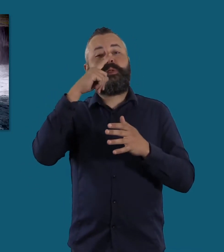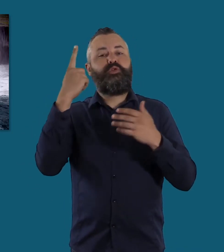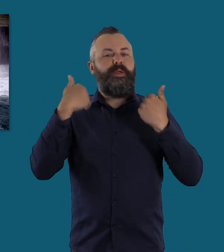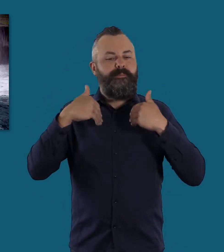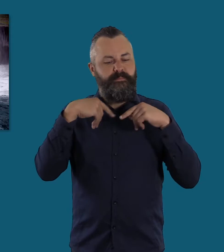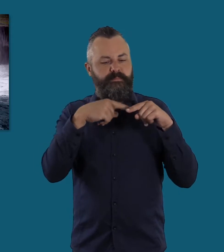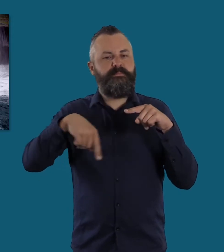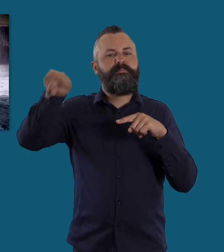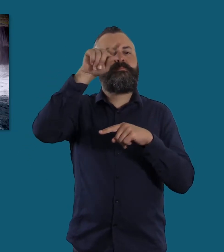communities.